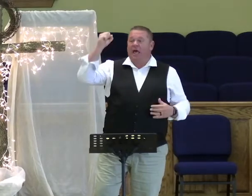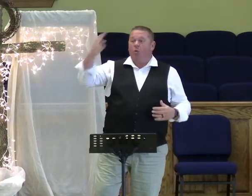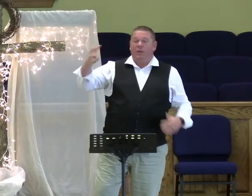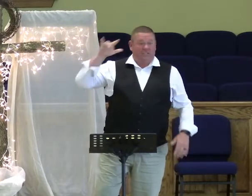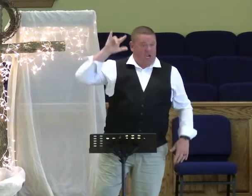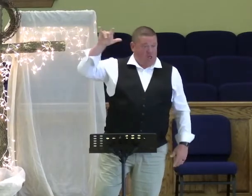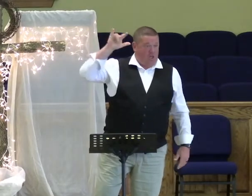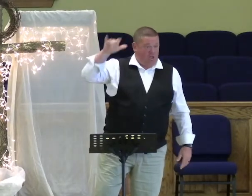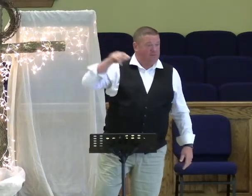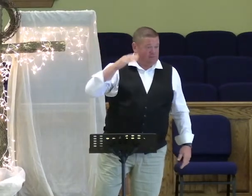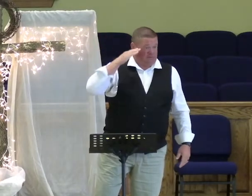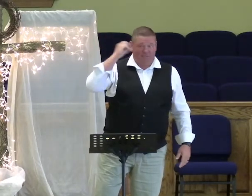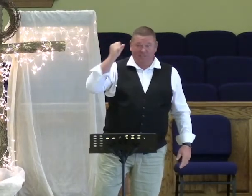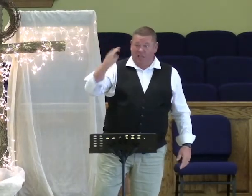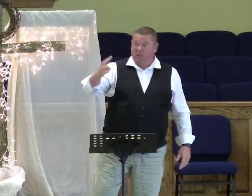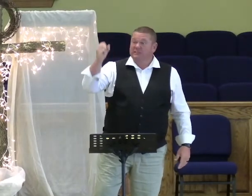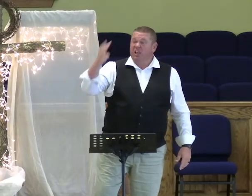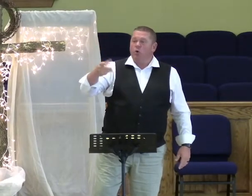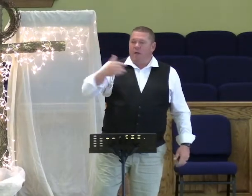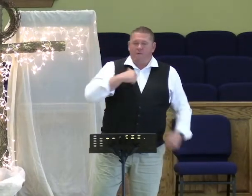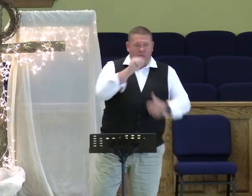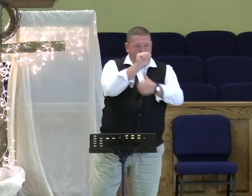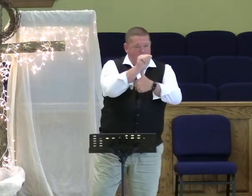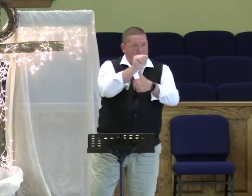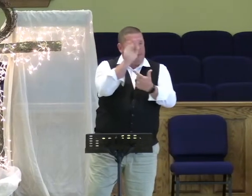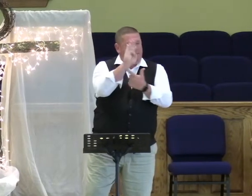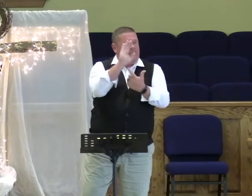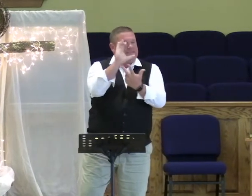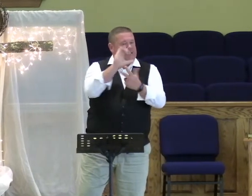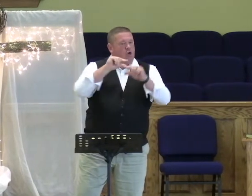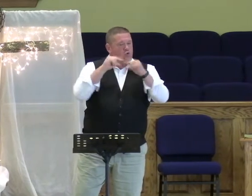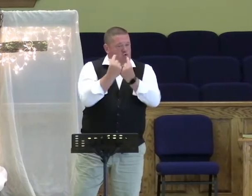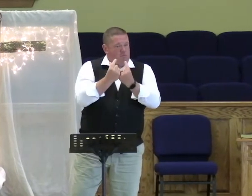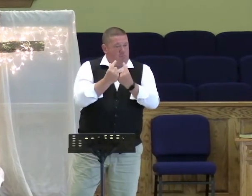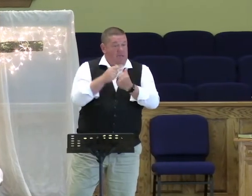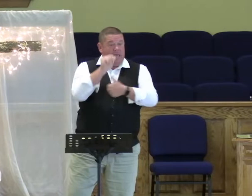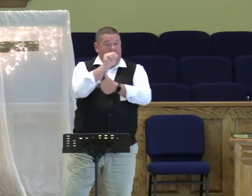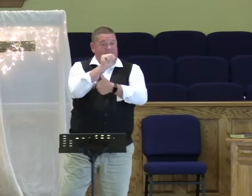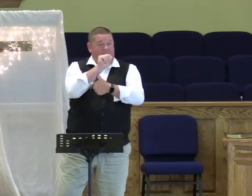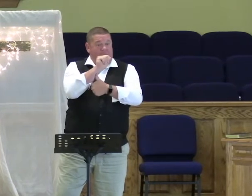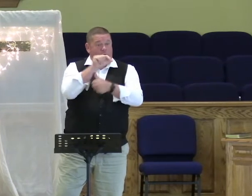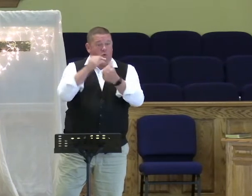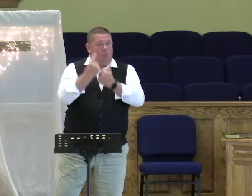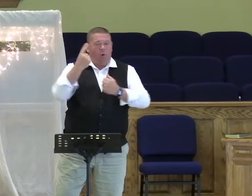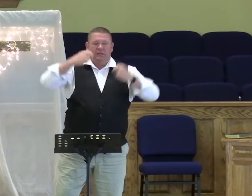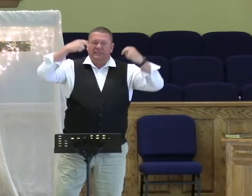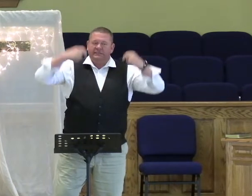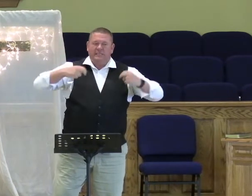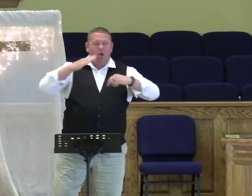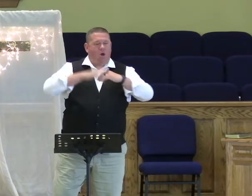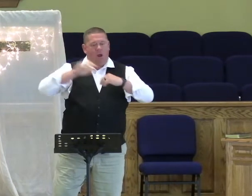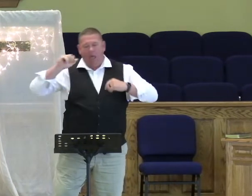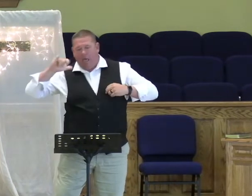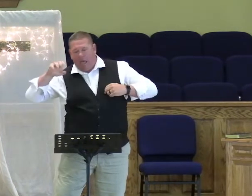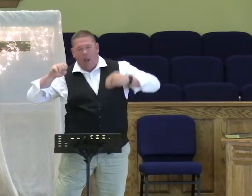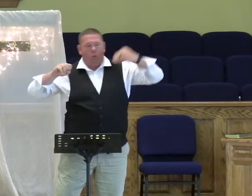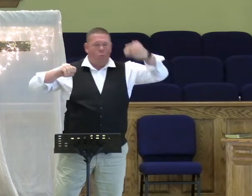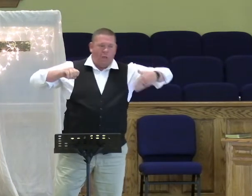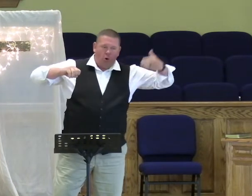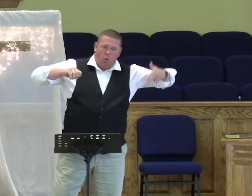I love flying Southwest. And you have A, B, C groups to board. A group always, you know, sits on the aisle or